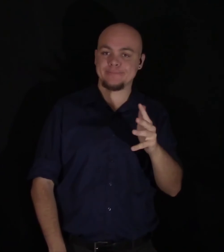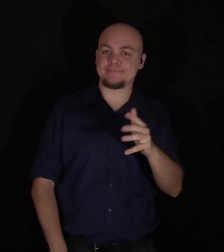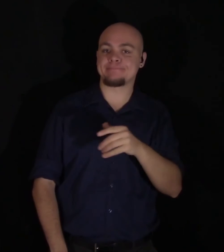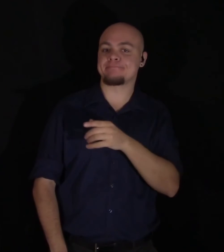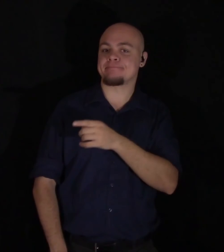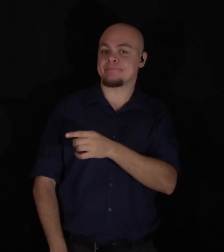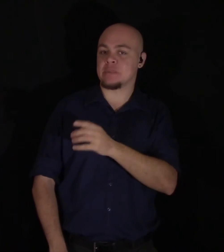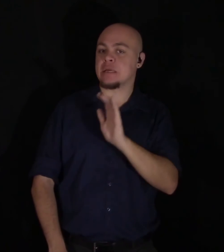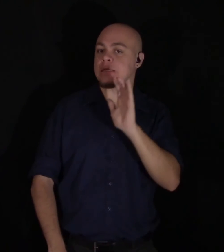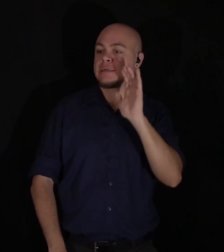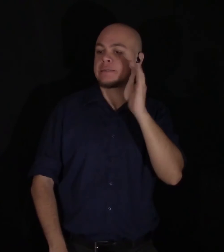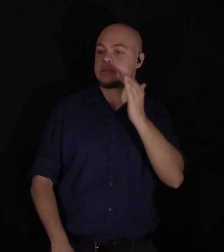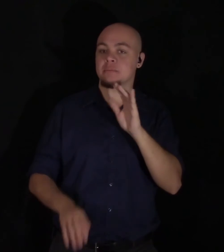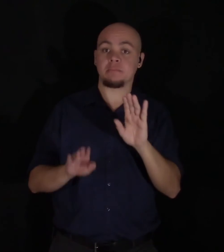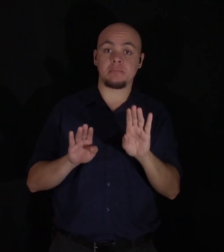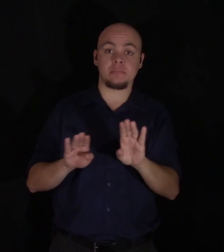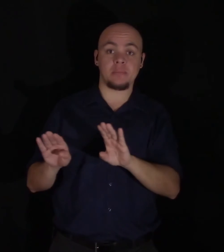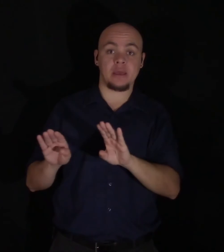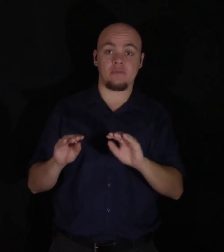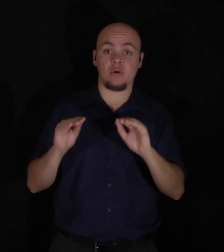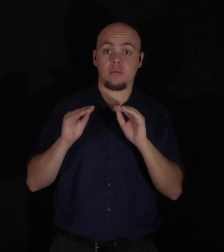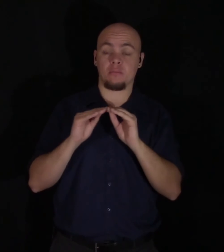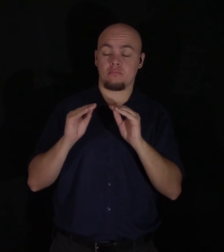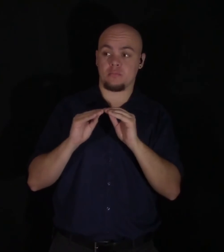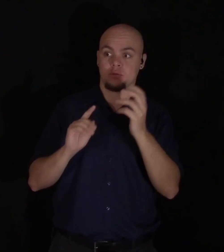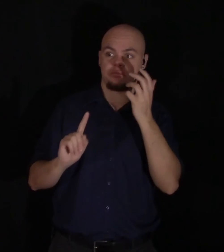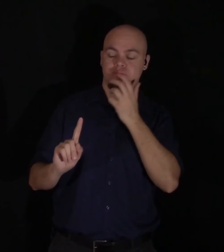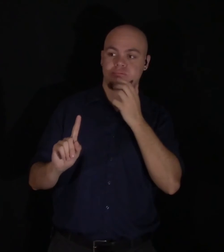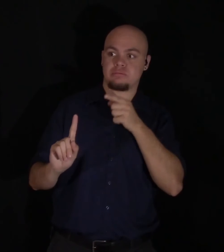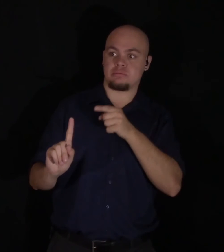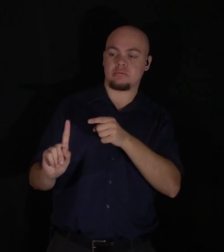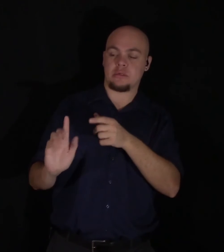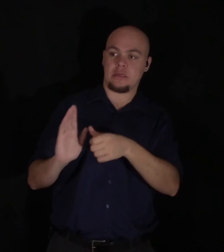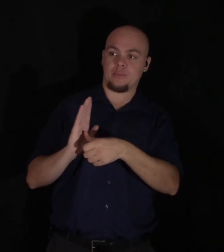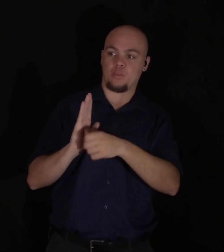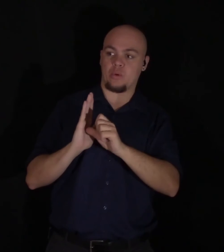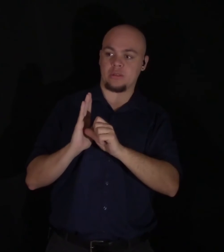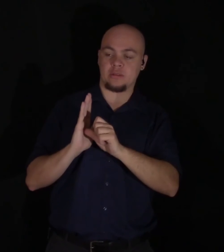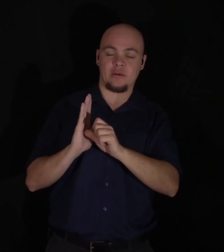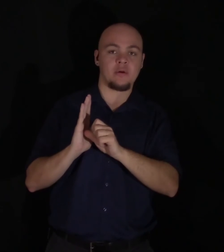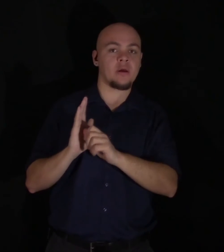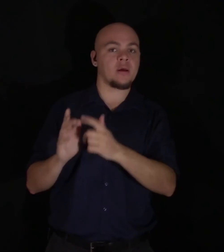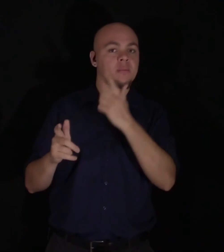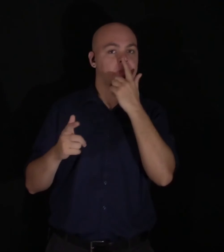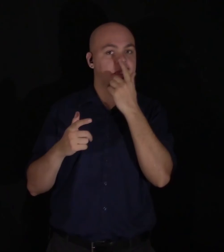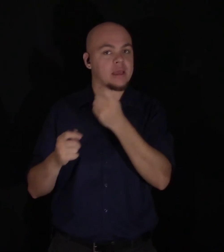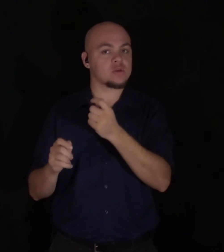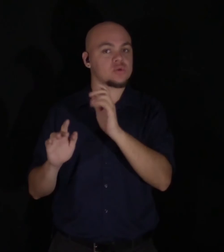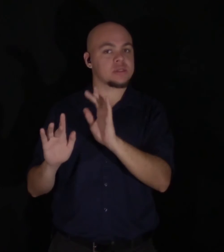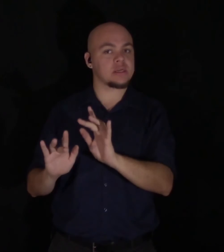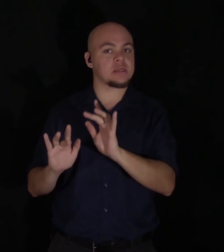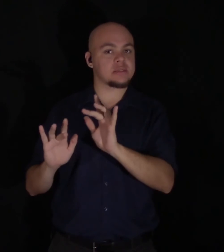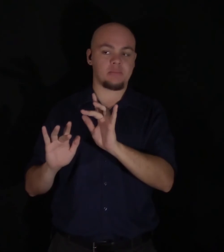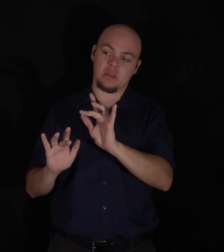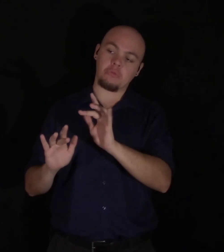his conduct the more astounding, detracts from the interest and sympathy which otherwise he would